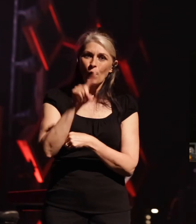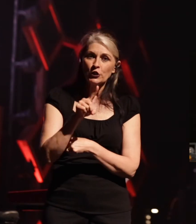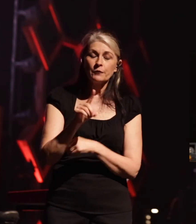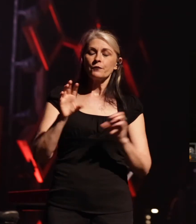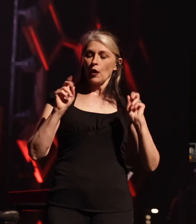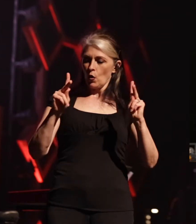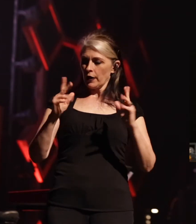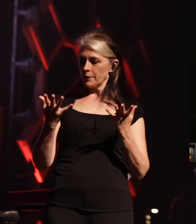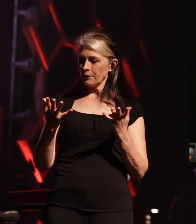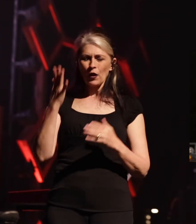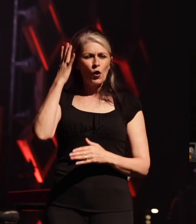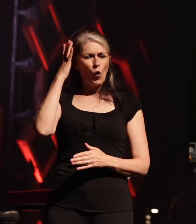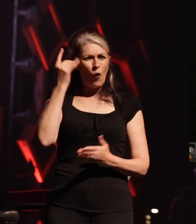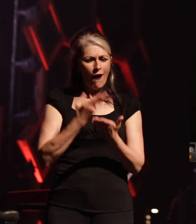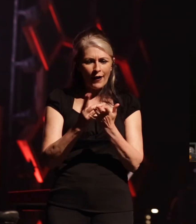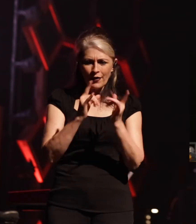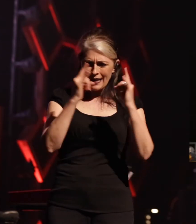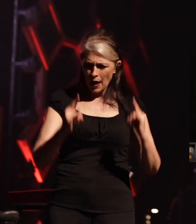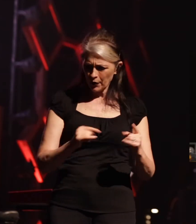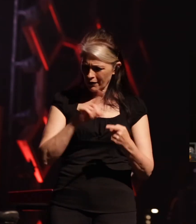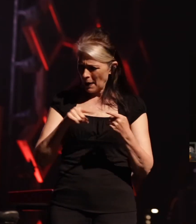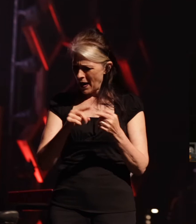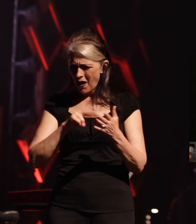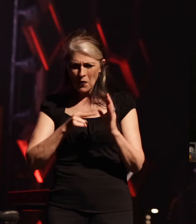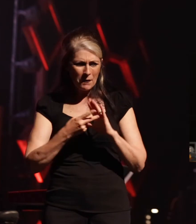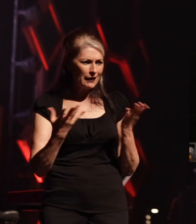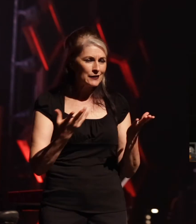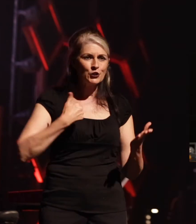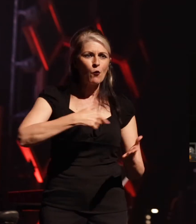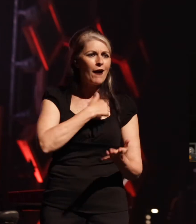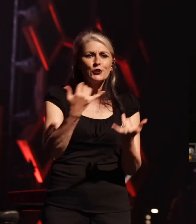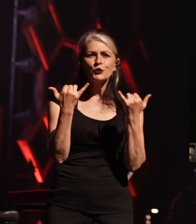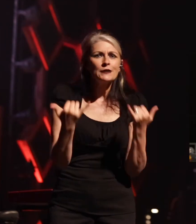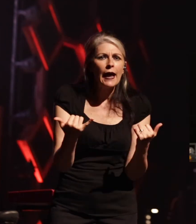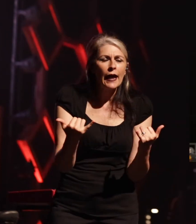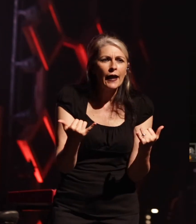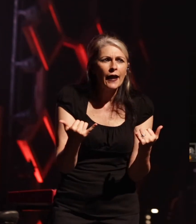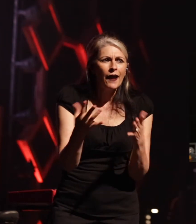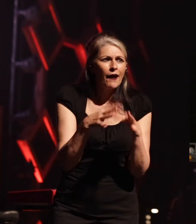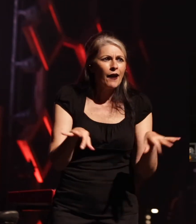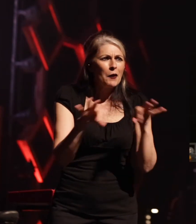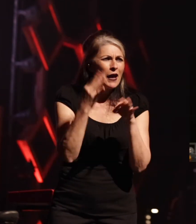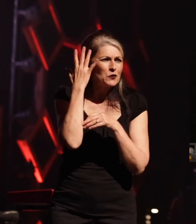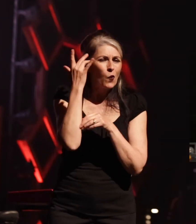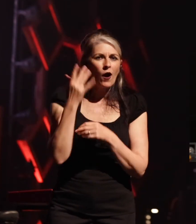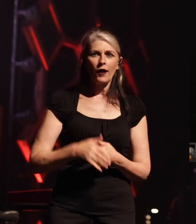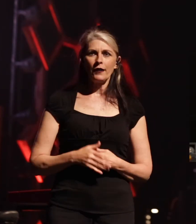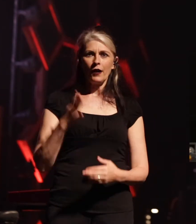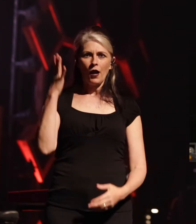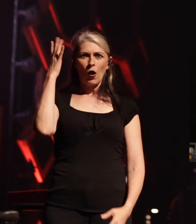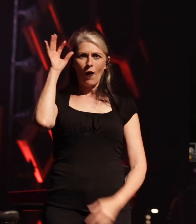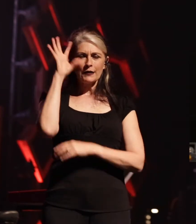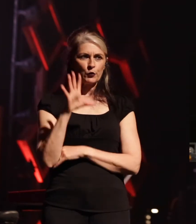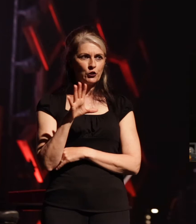the tabernacle? What's it about? What does this mean to us today? Why does it matter? Why isn't Daniel giving us a 5-point sermon on how to